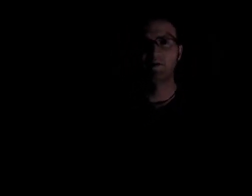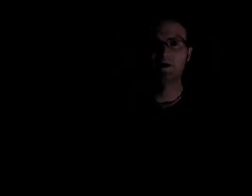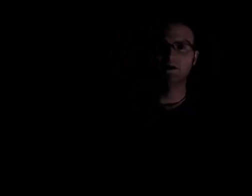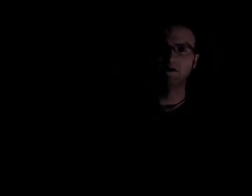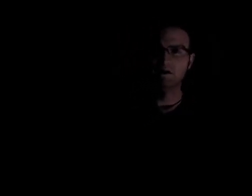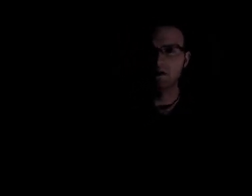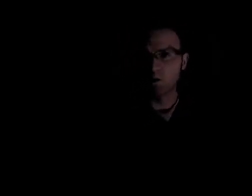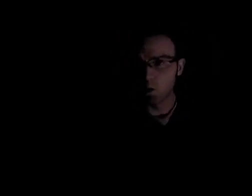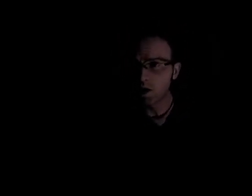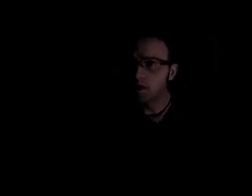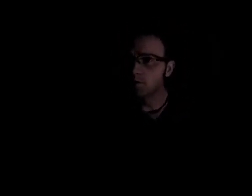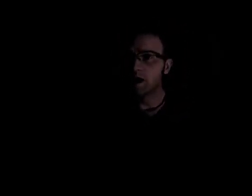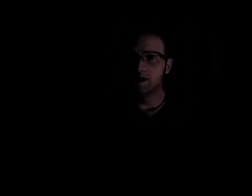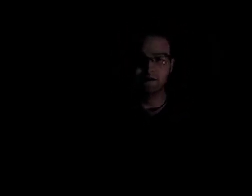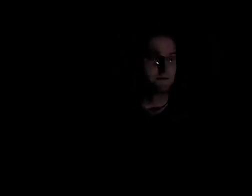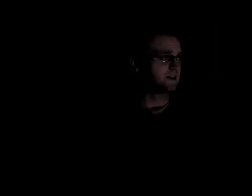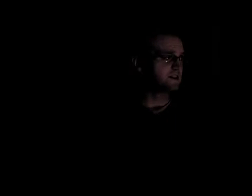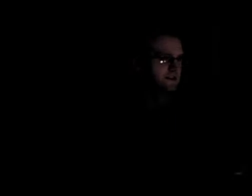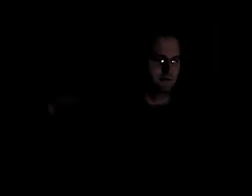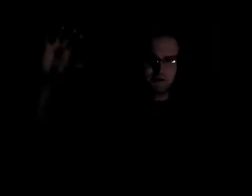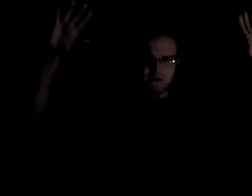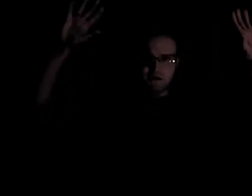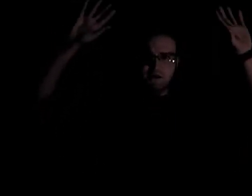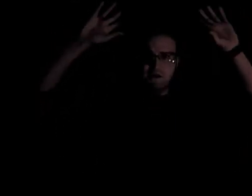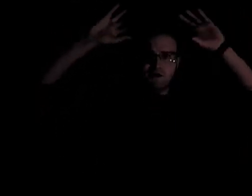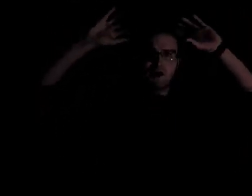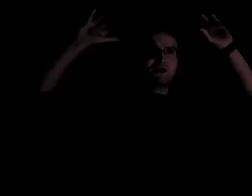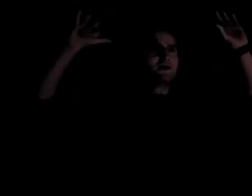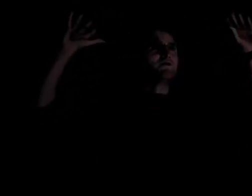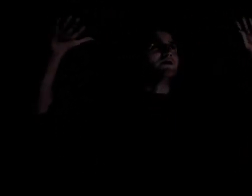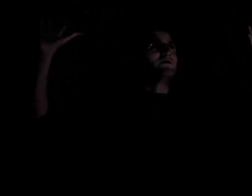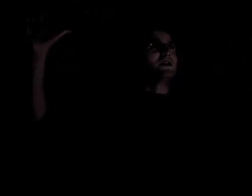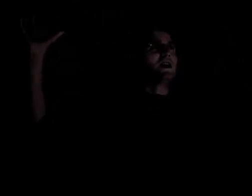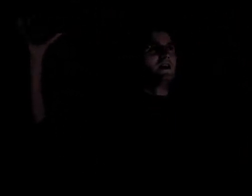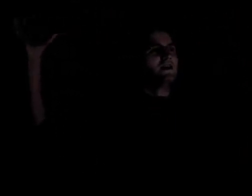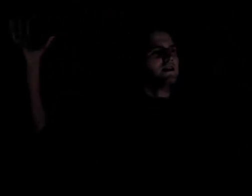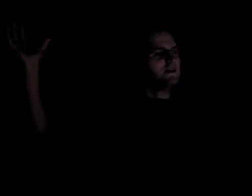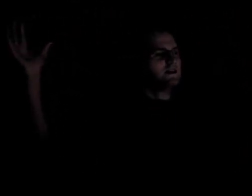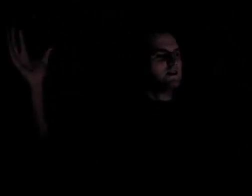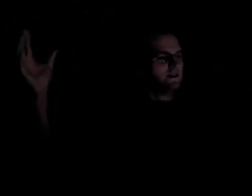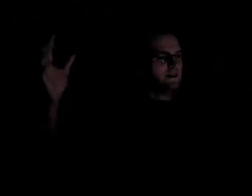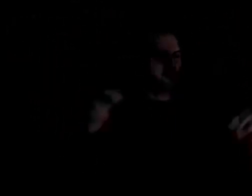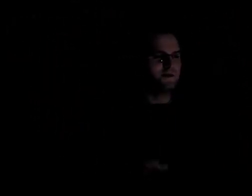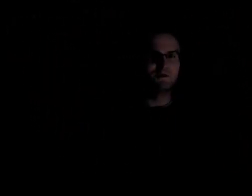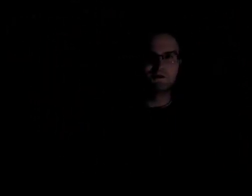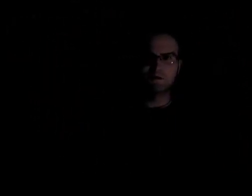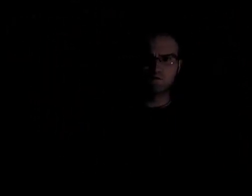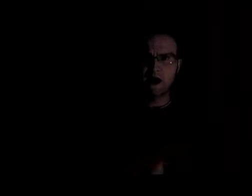been working on plans on my secret curtain-filled lair, filled with